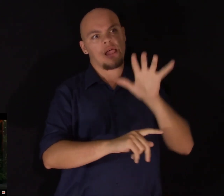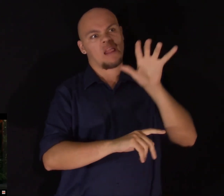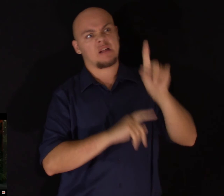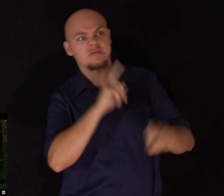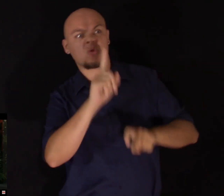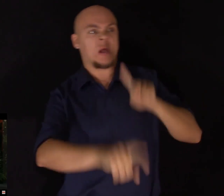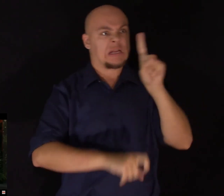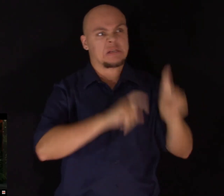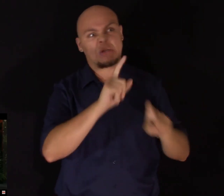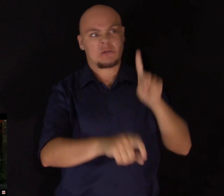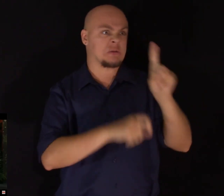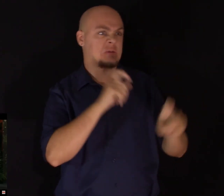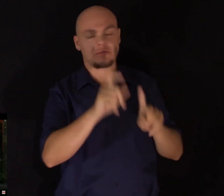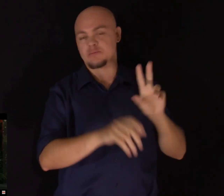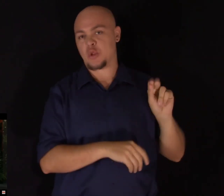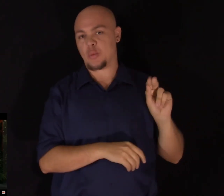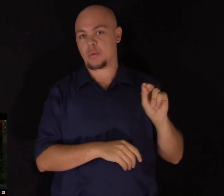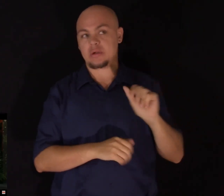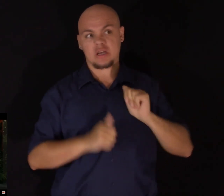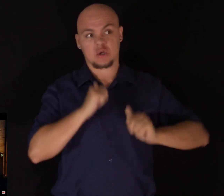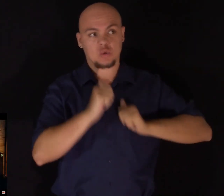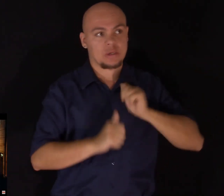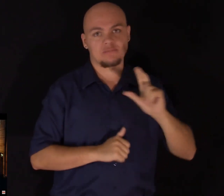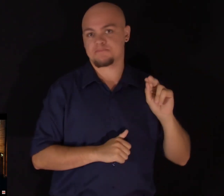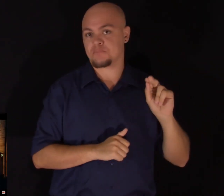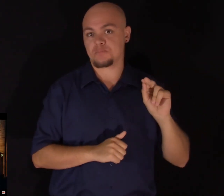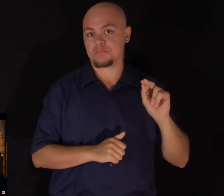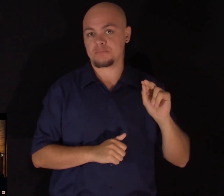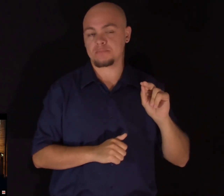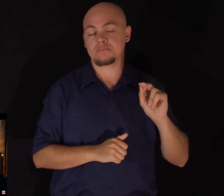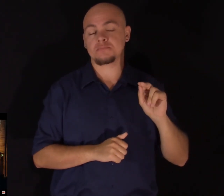subjects into submission. Don't be too aggressive, it doesn't work.